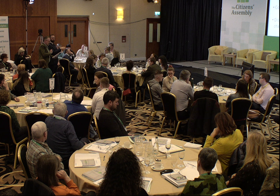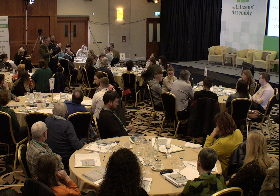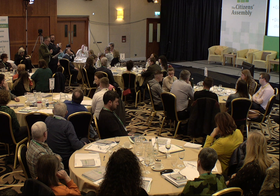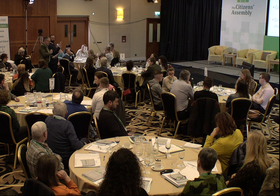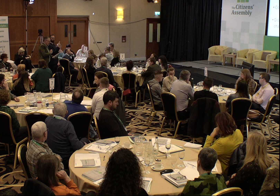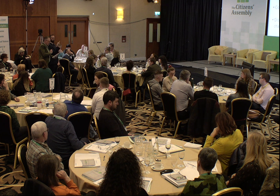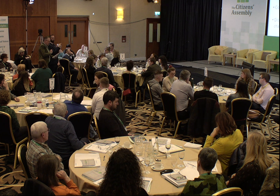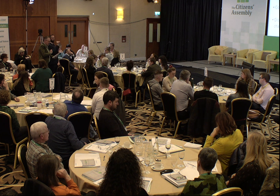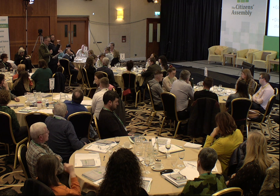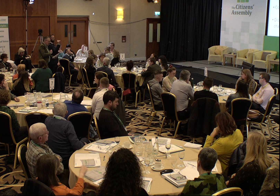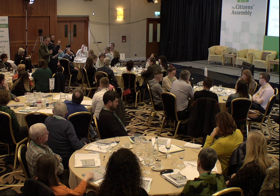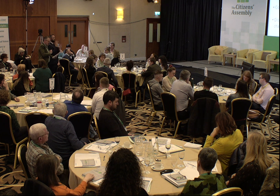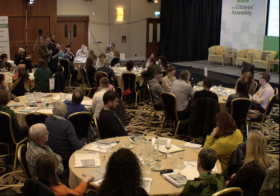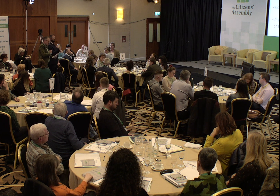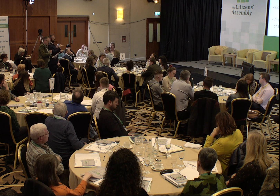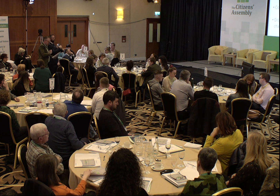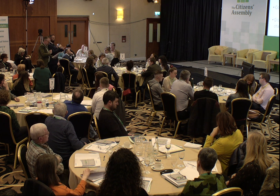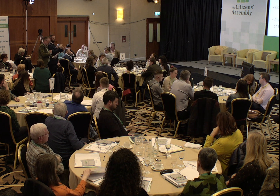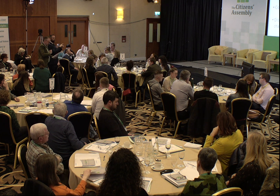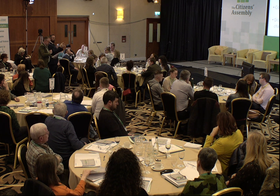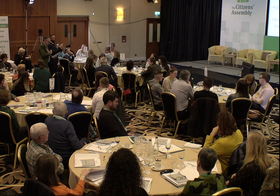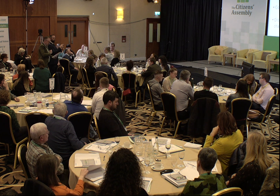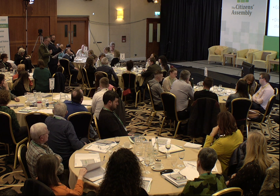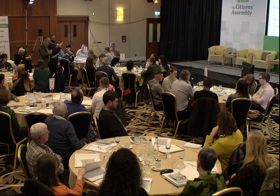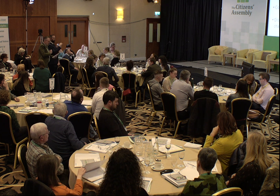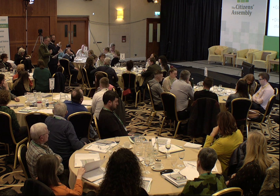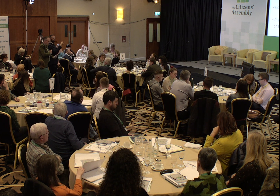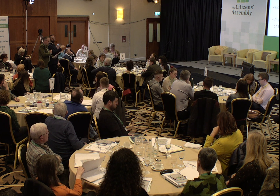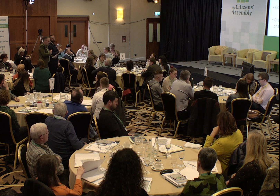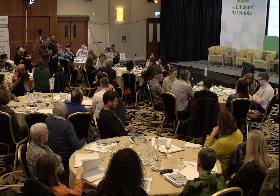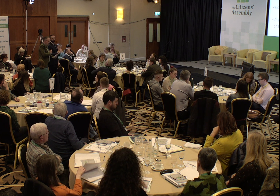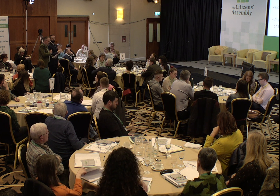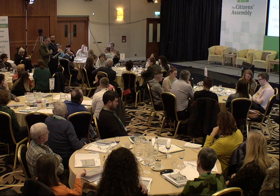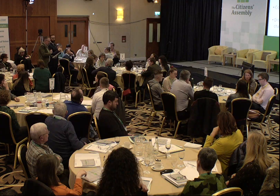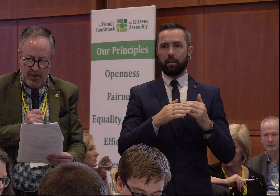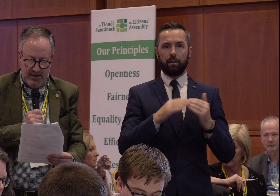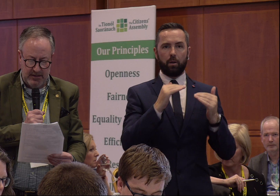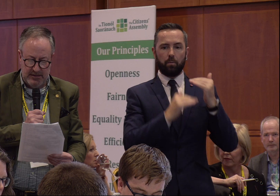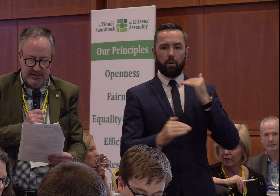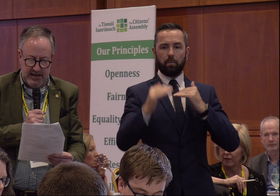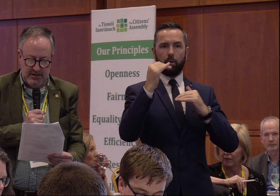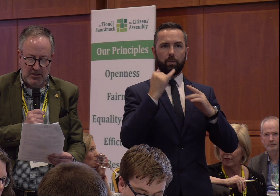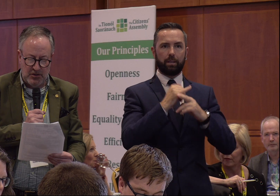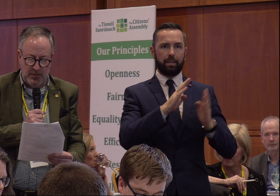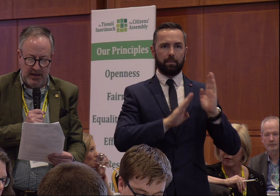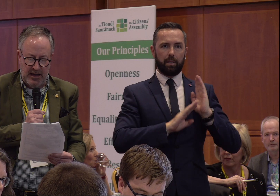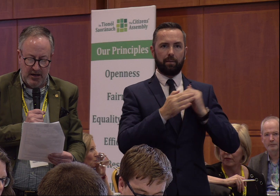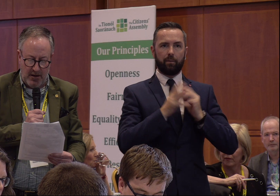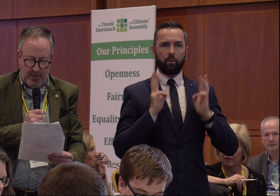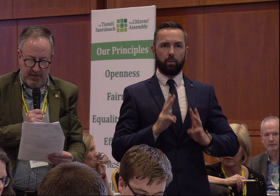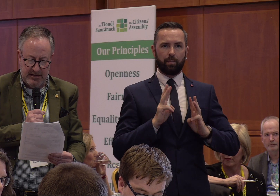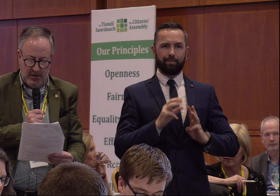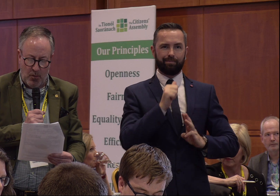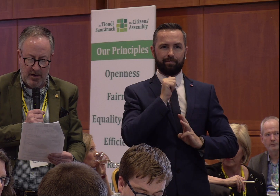being an immigrant, woman of colour, different faith. Promotions in the military for women tend to be